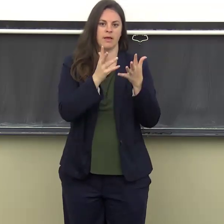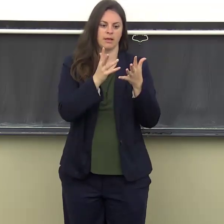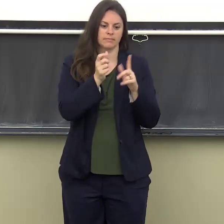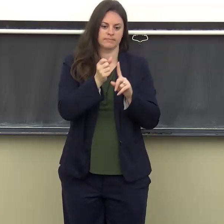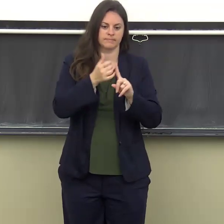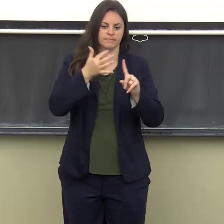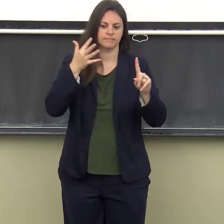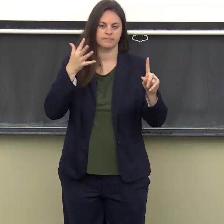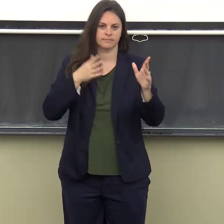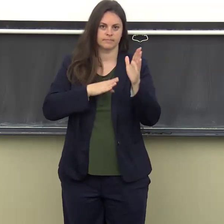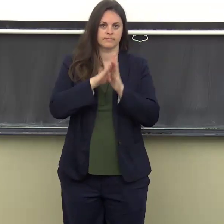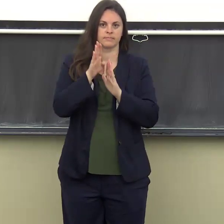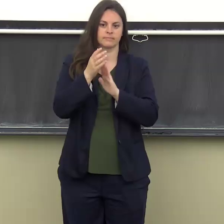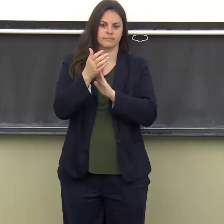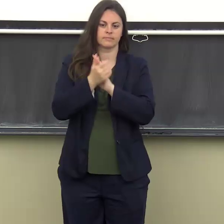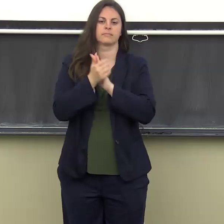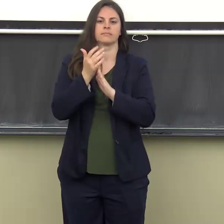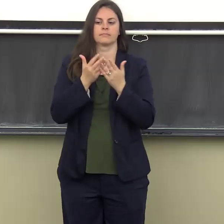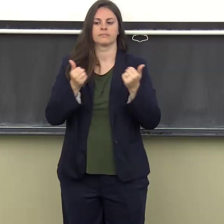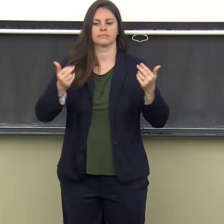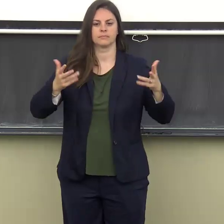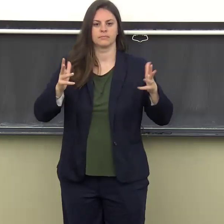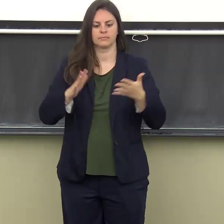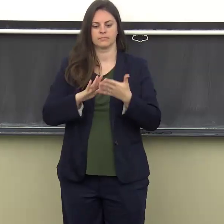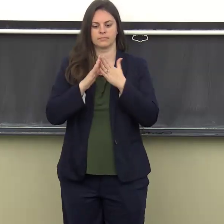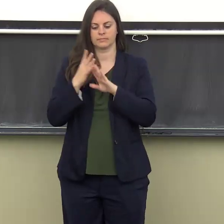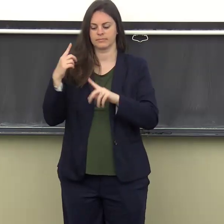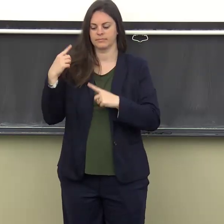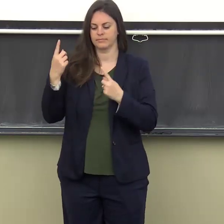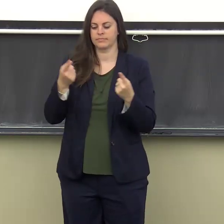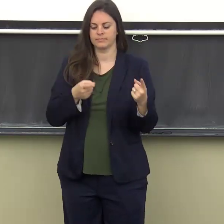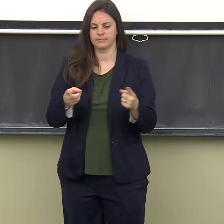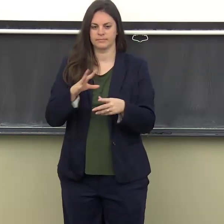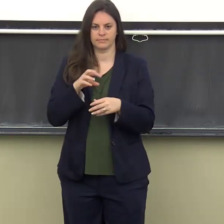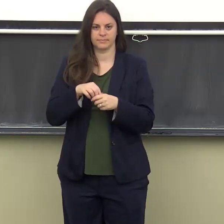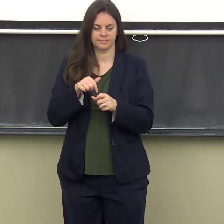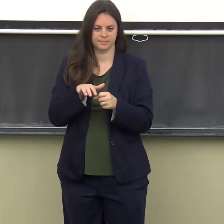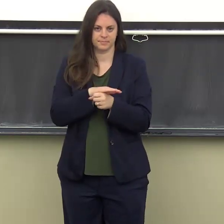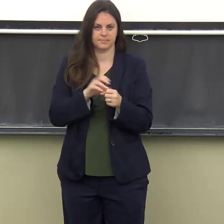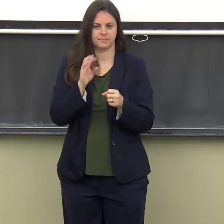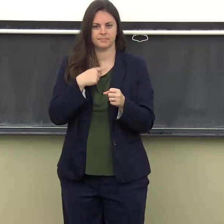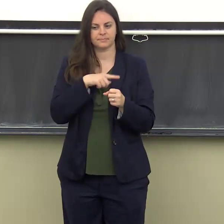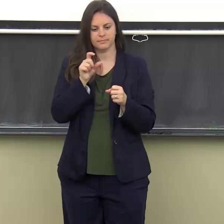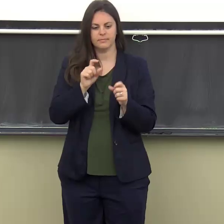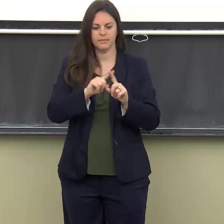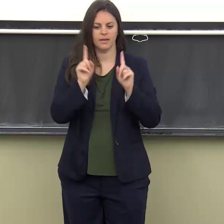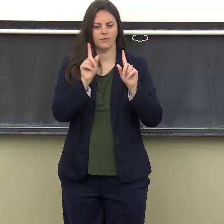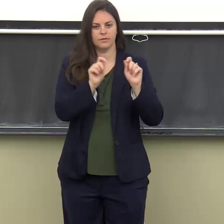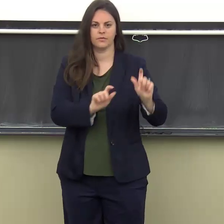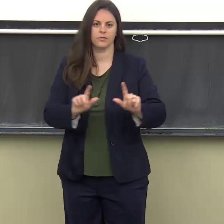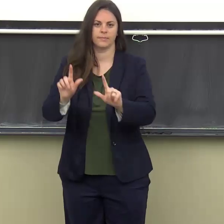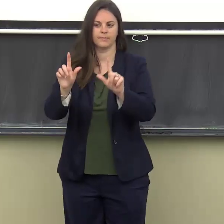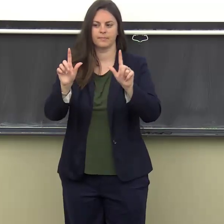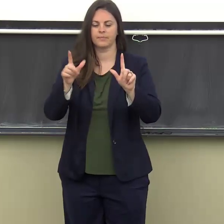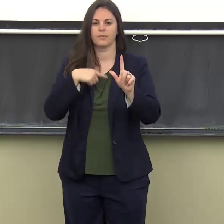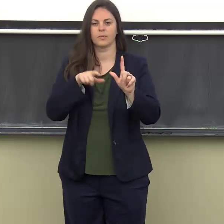things that have already been happening in this space. And so we need a different framing. We need a